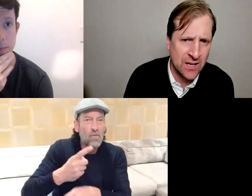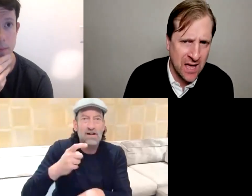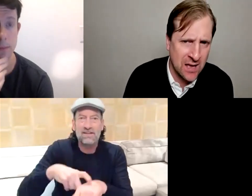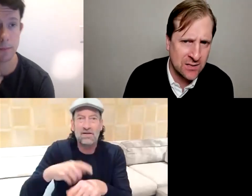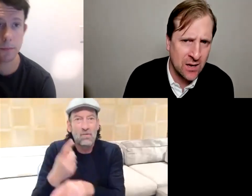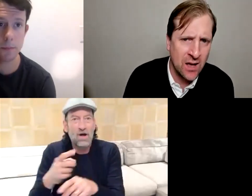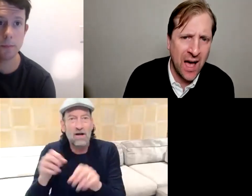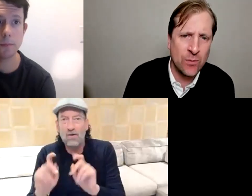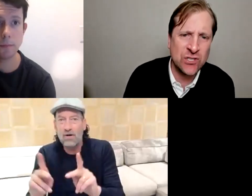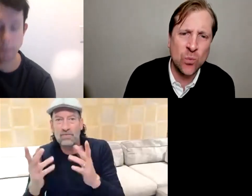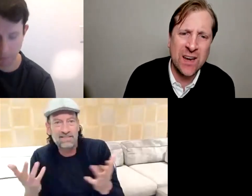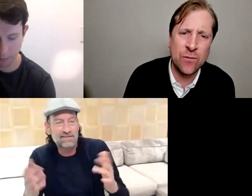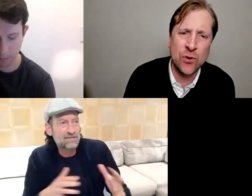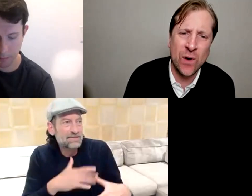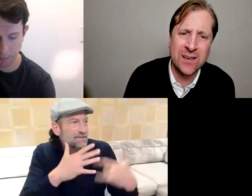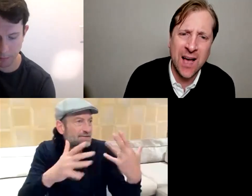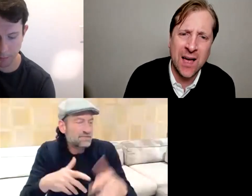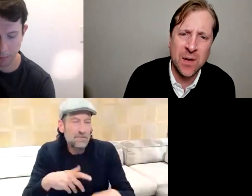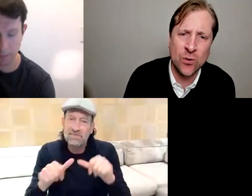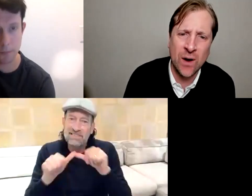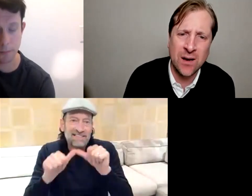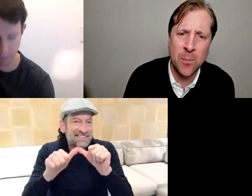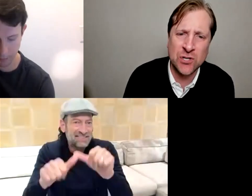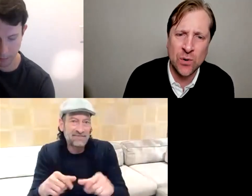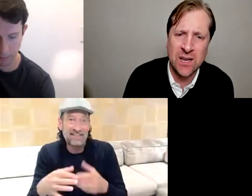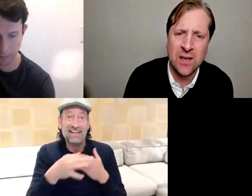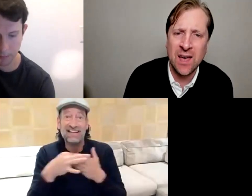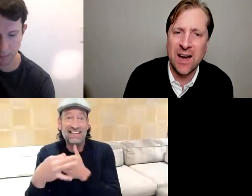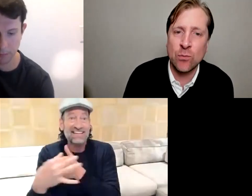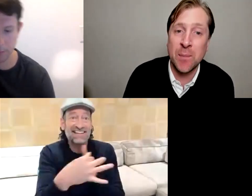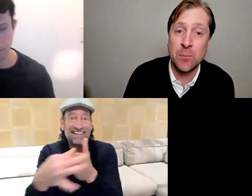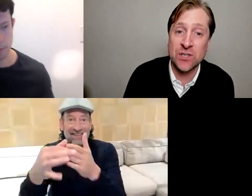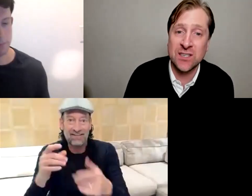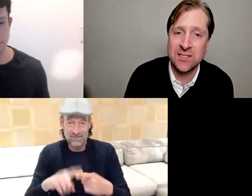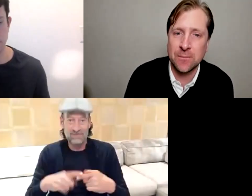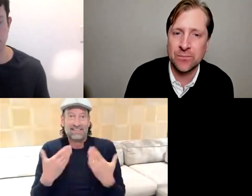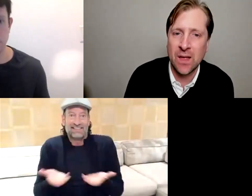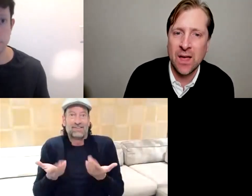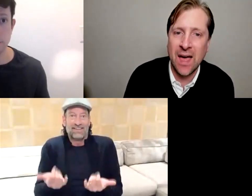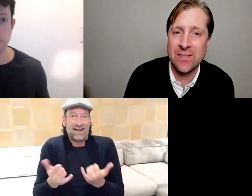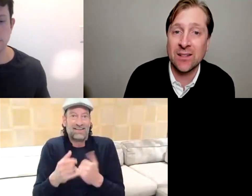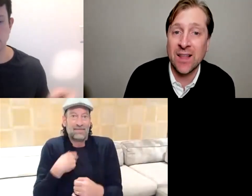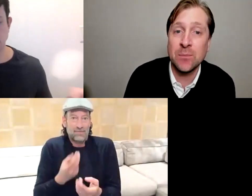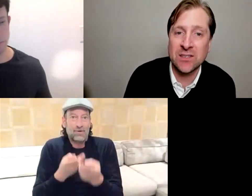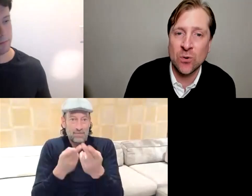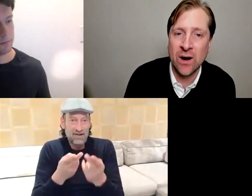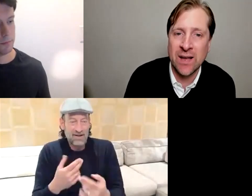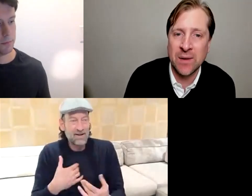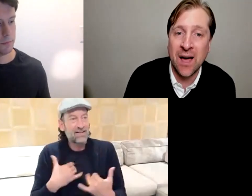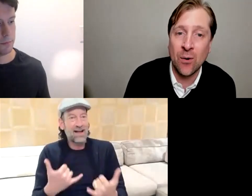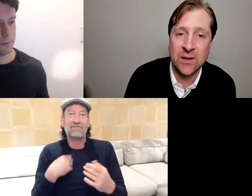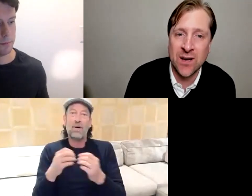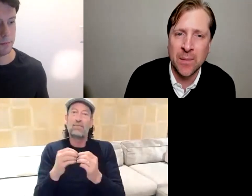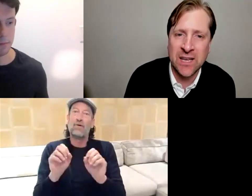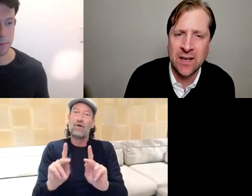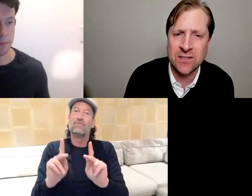actors. And I was just waiting for the right time and the right opportunity. And I remained persistent. And that led me to where I am